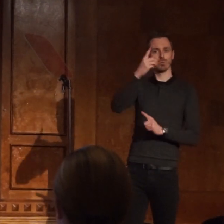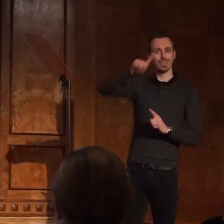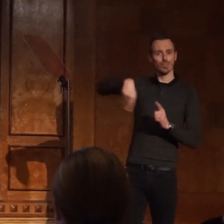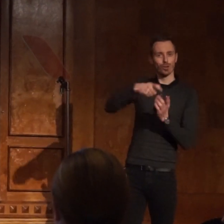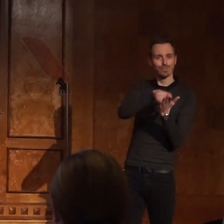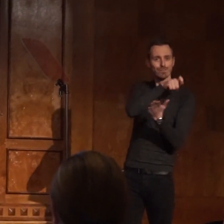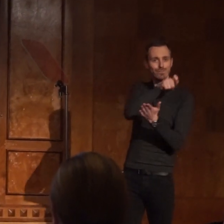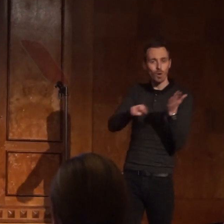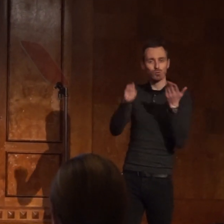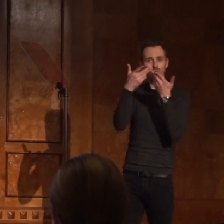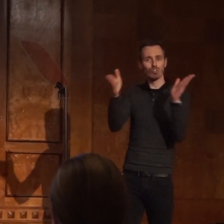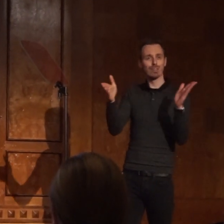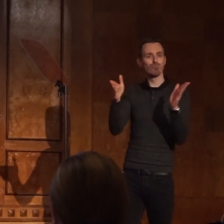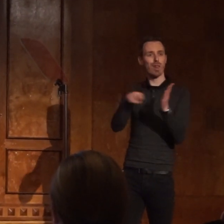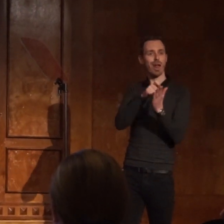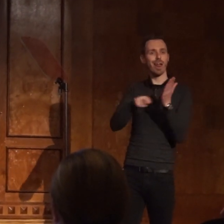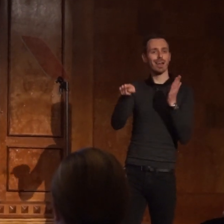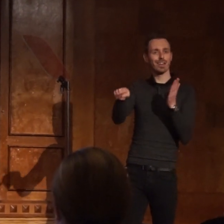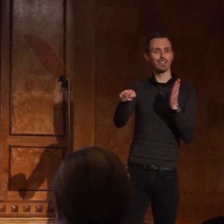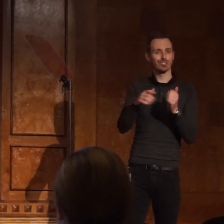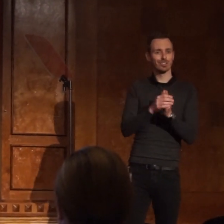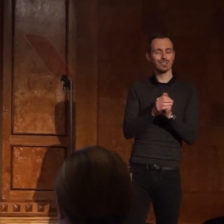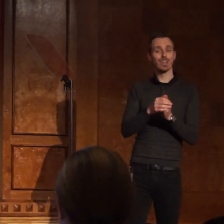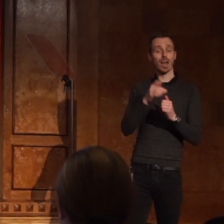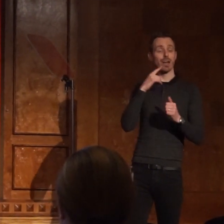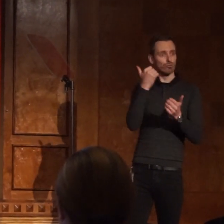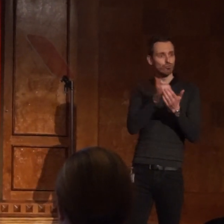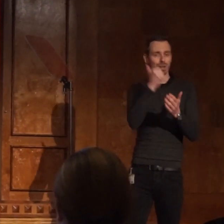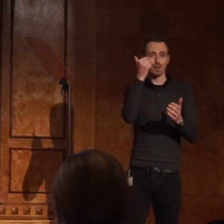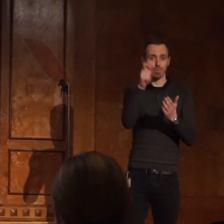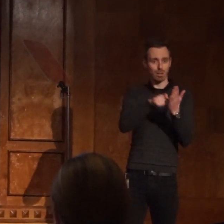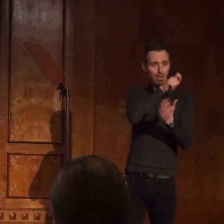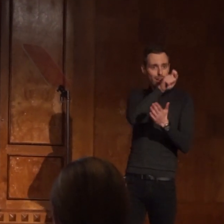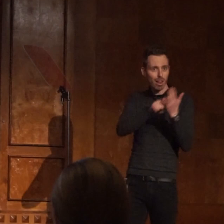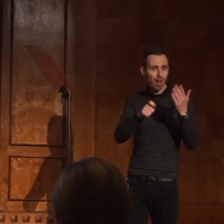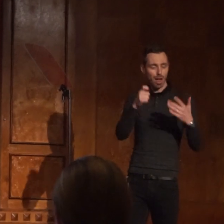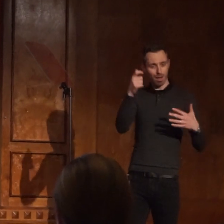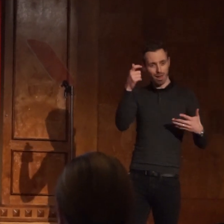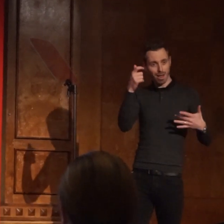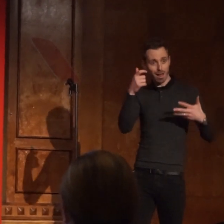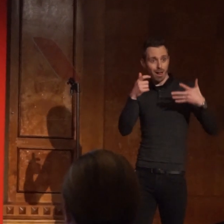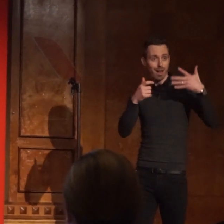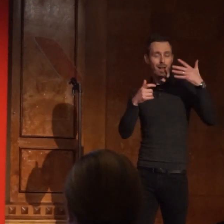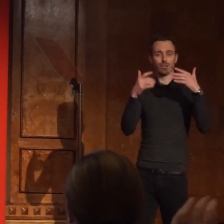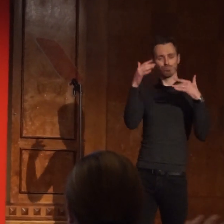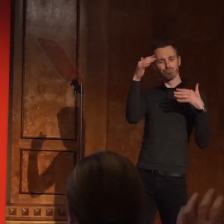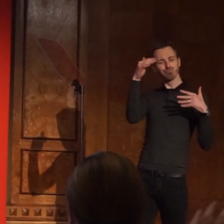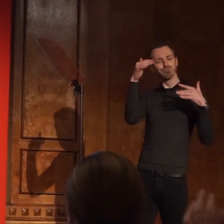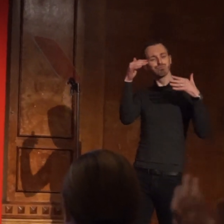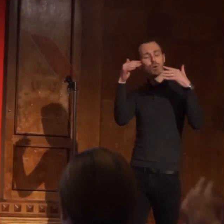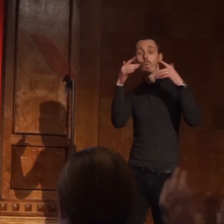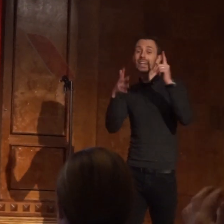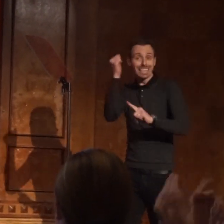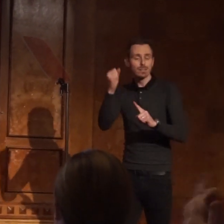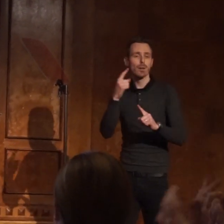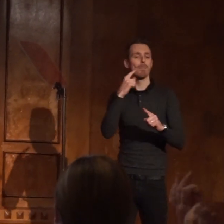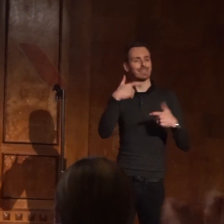this incredible, but sadly not quite good enough result in the general election. Thank you to all of you for the work you've done in the general